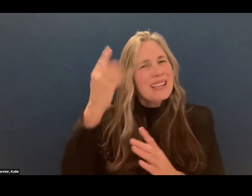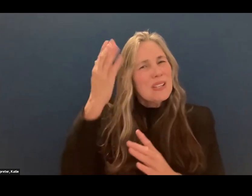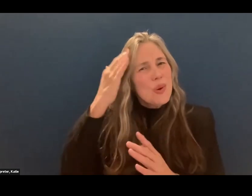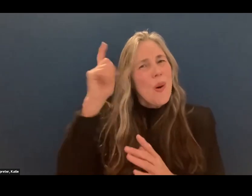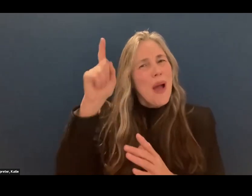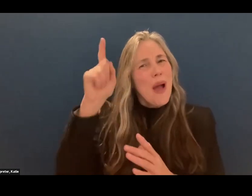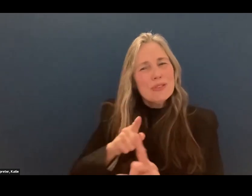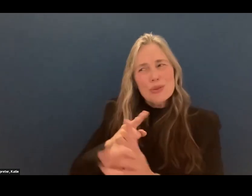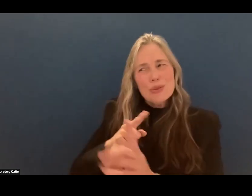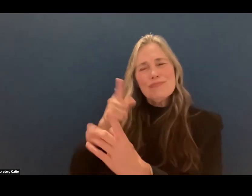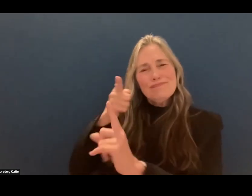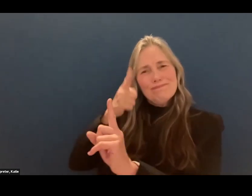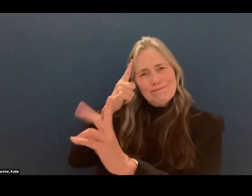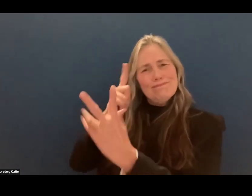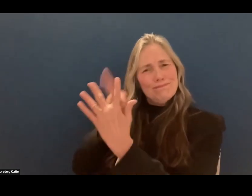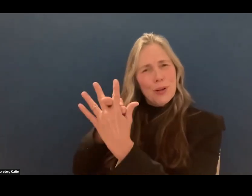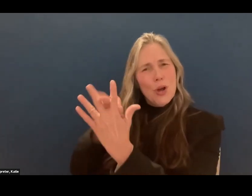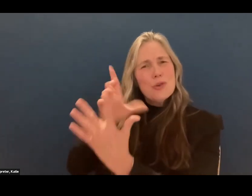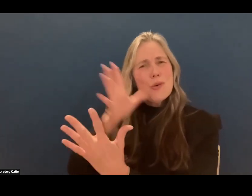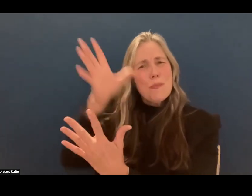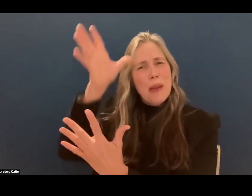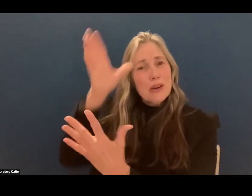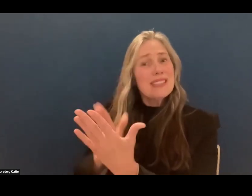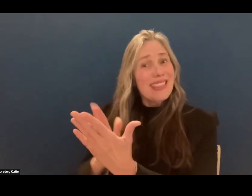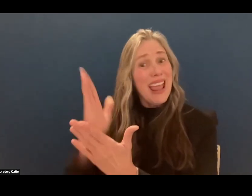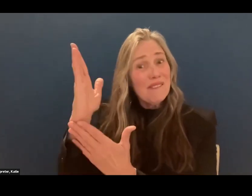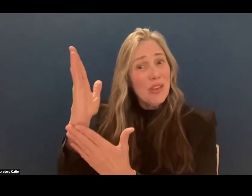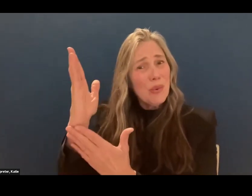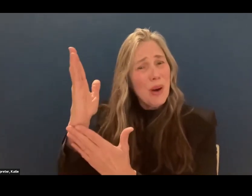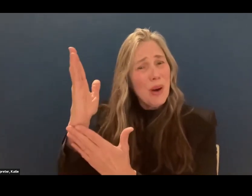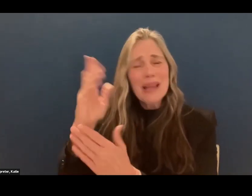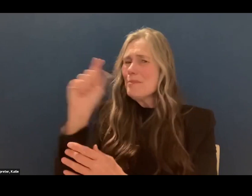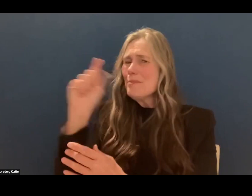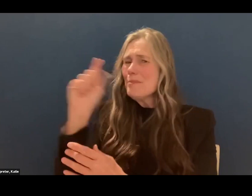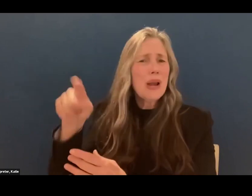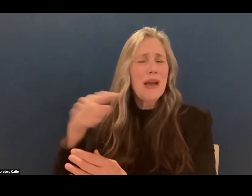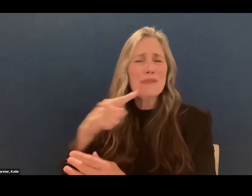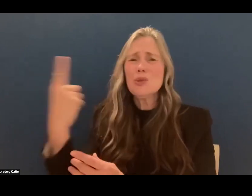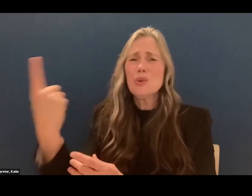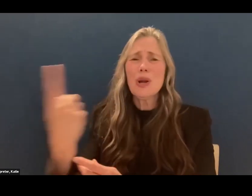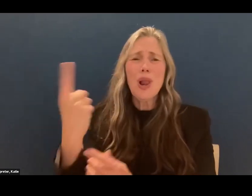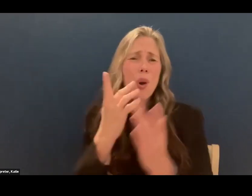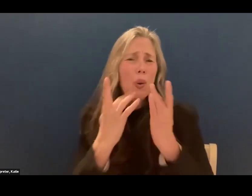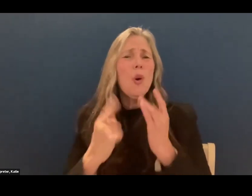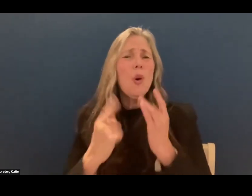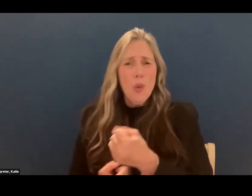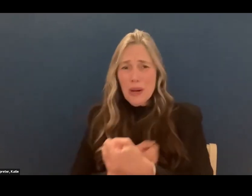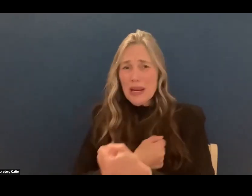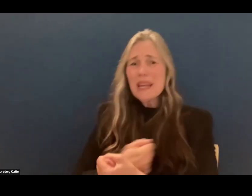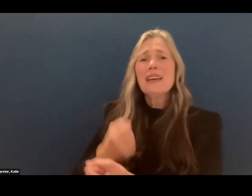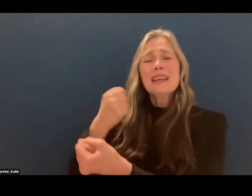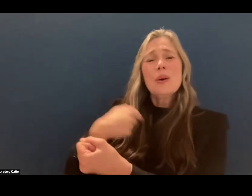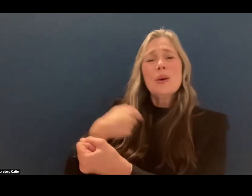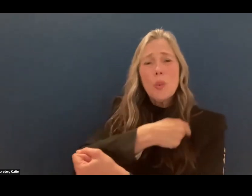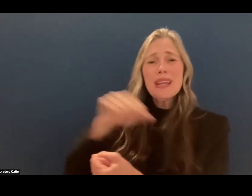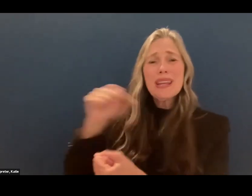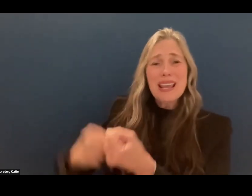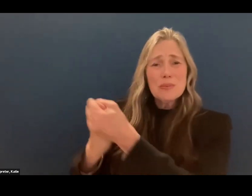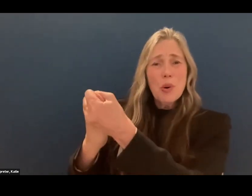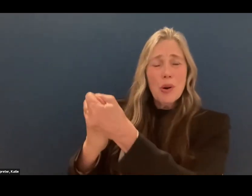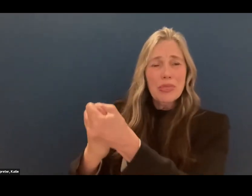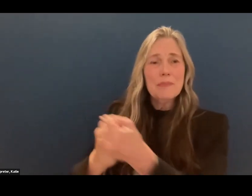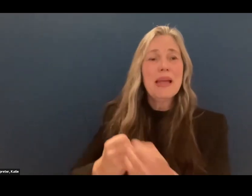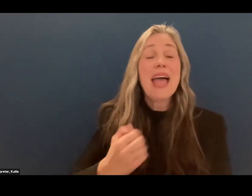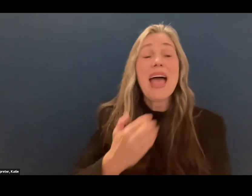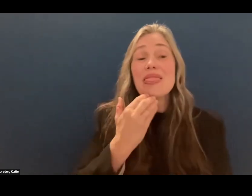don't have to do it alone. So I think, and I also just wanted to appreciate also with regards to the housing, thank you, Mr. Escobedo, with regards to that.